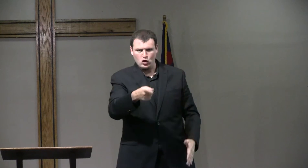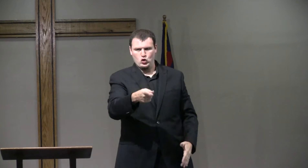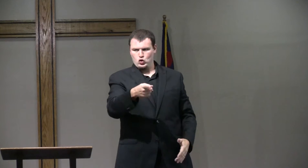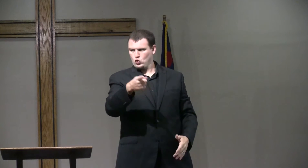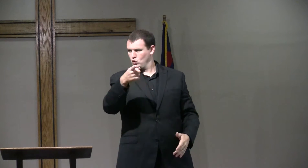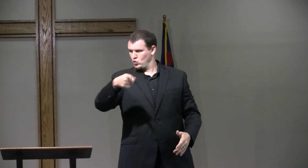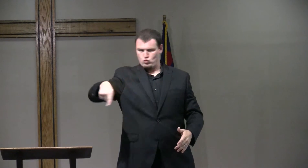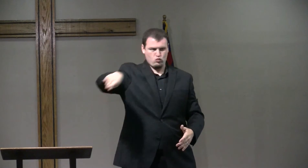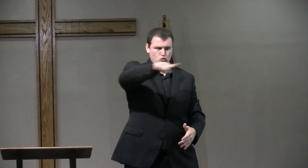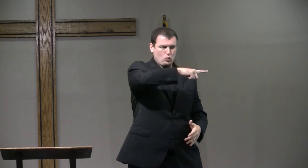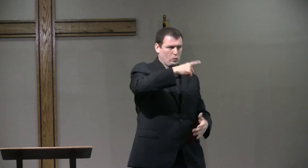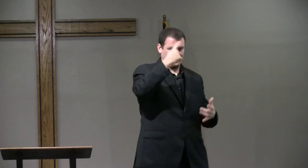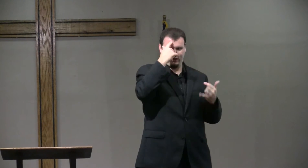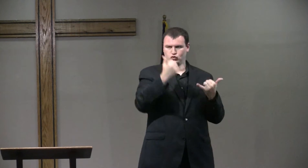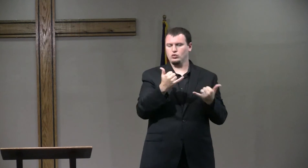through temptations.